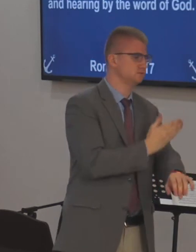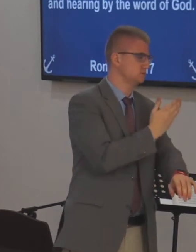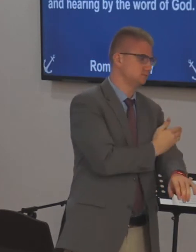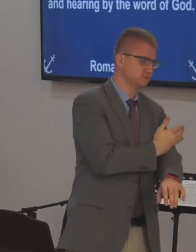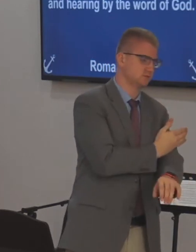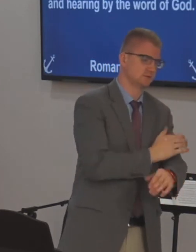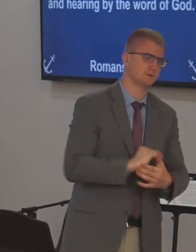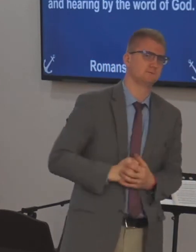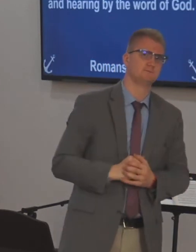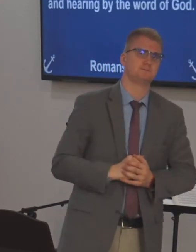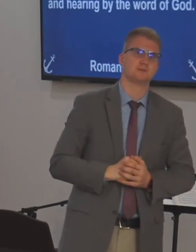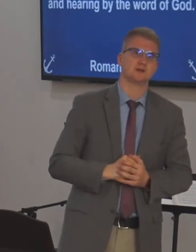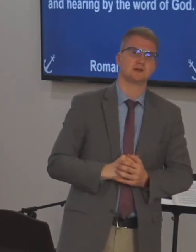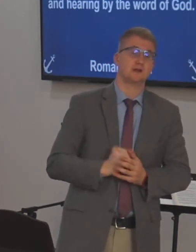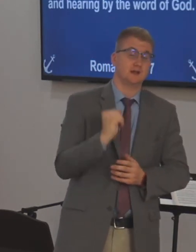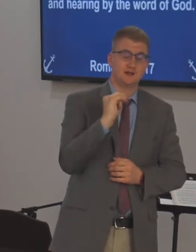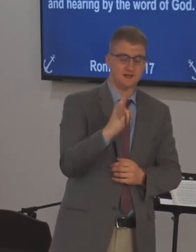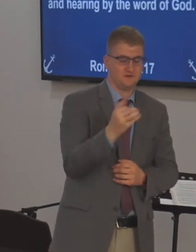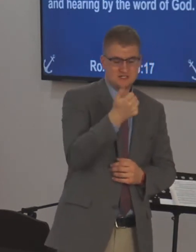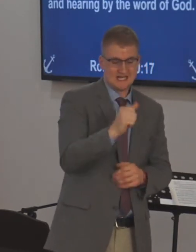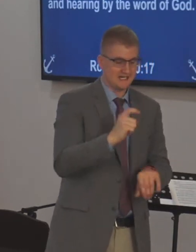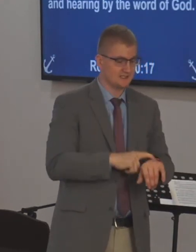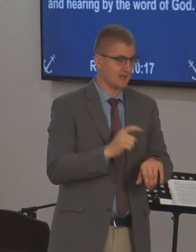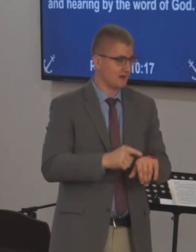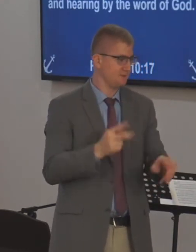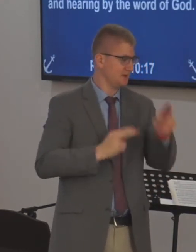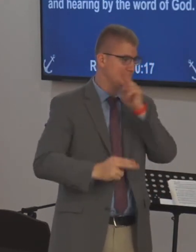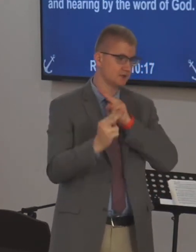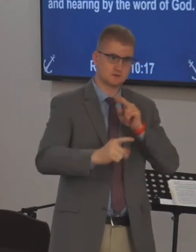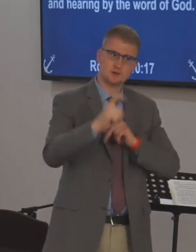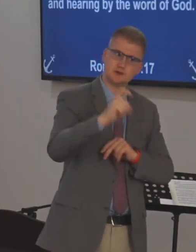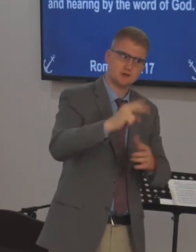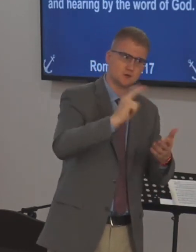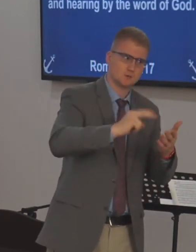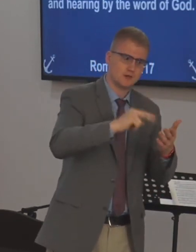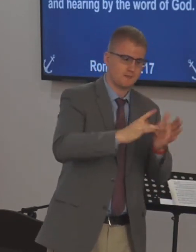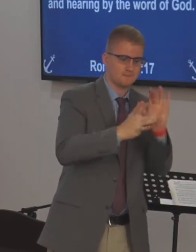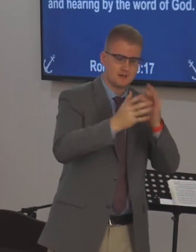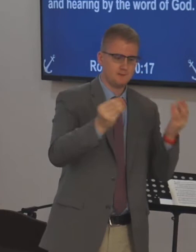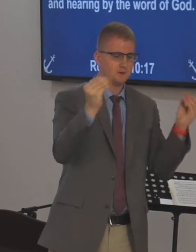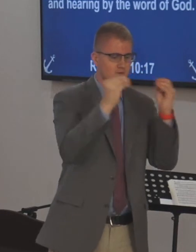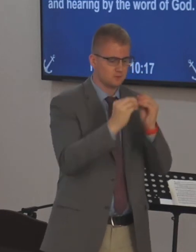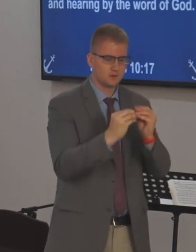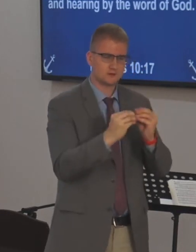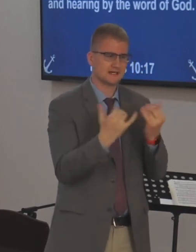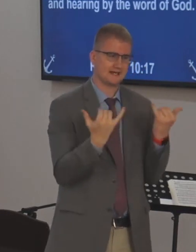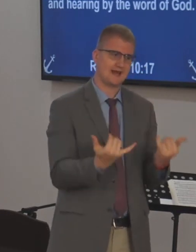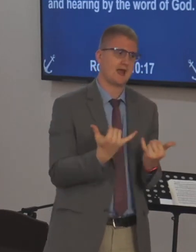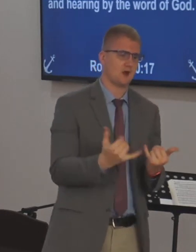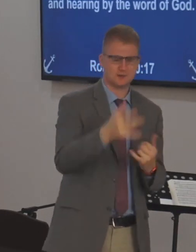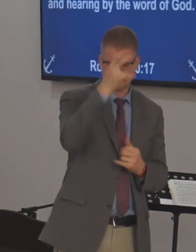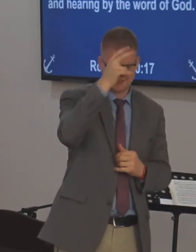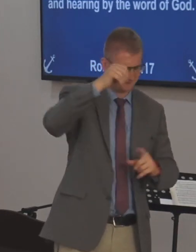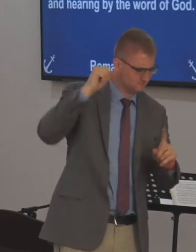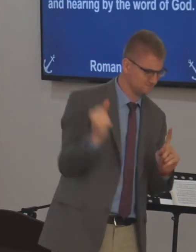God, this is the time, because the devil is doing everything he can, and